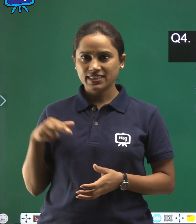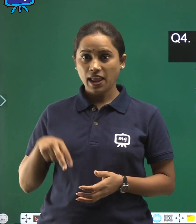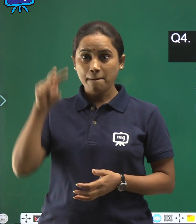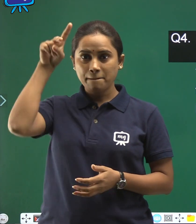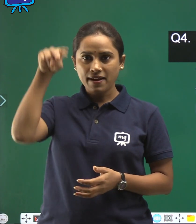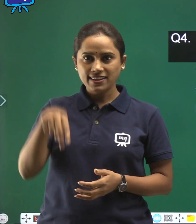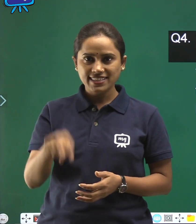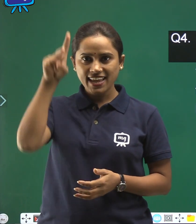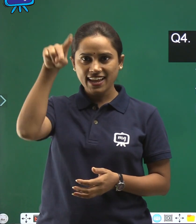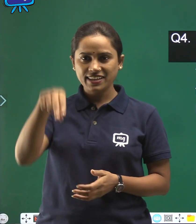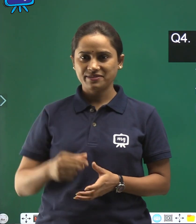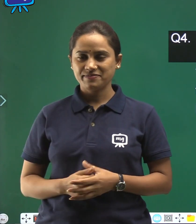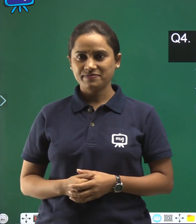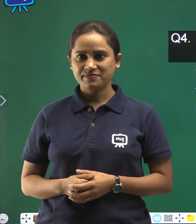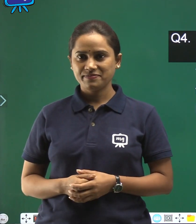prancing,